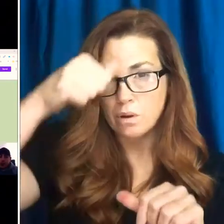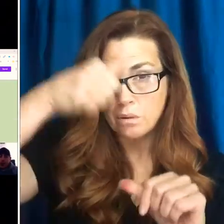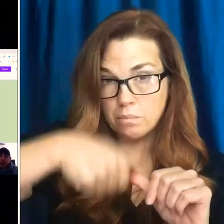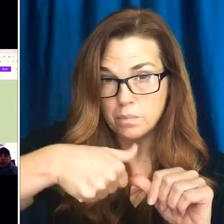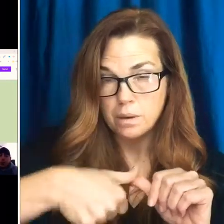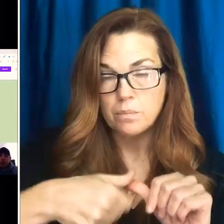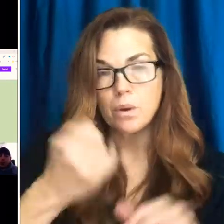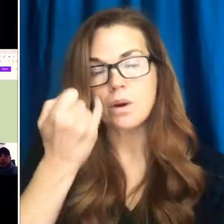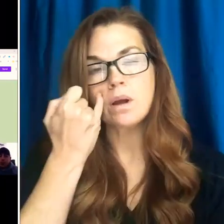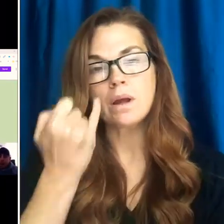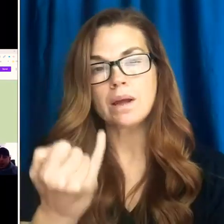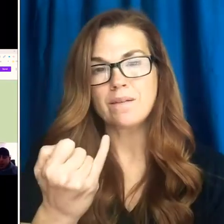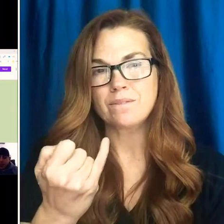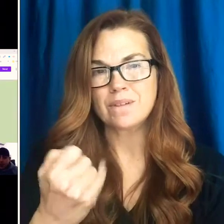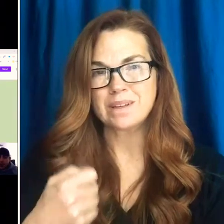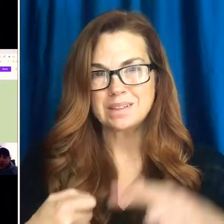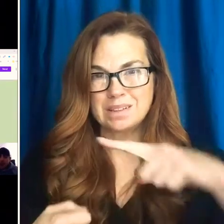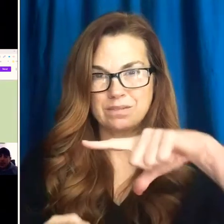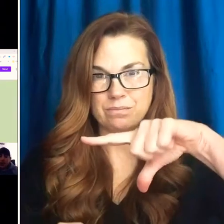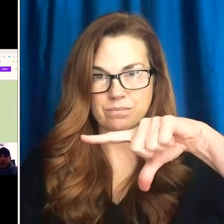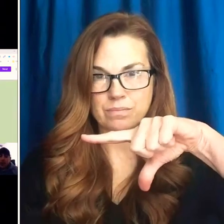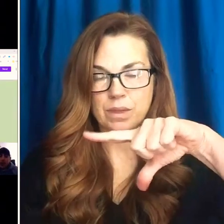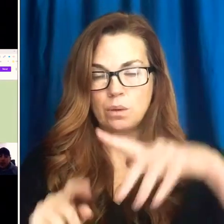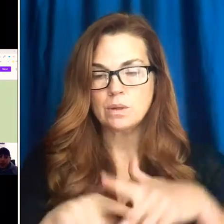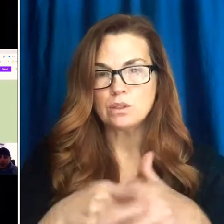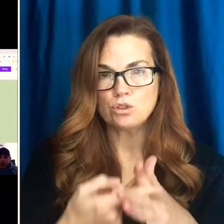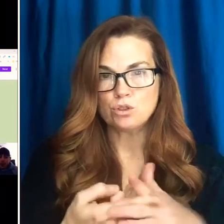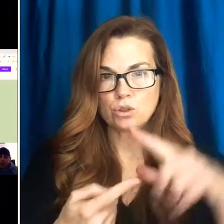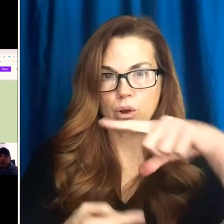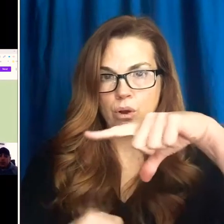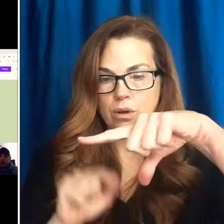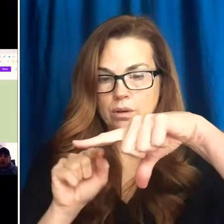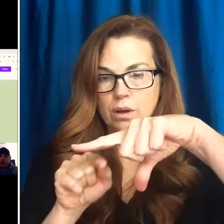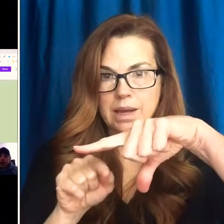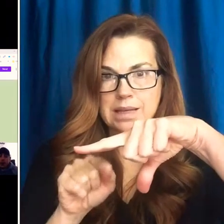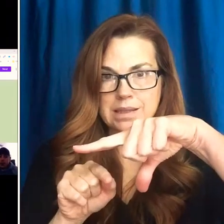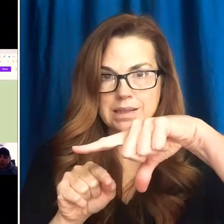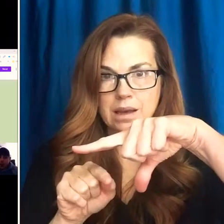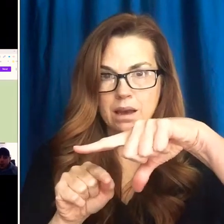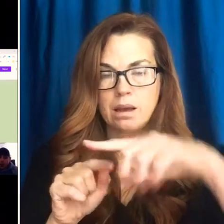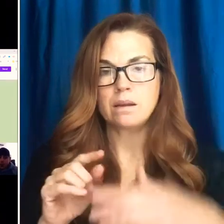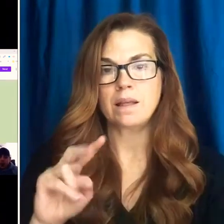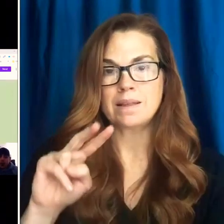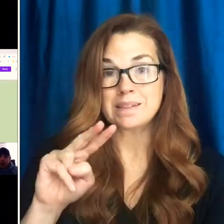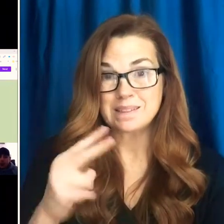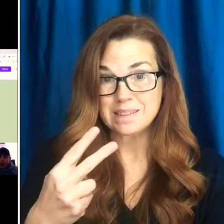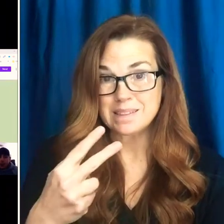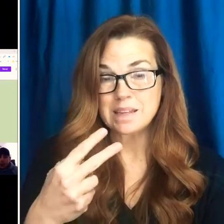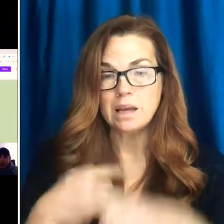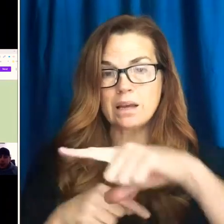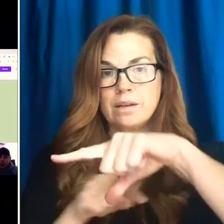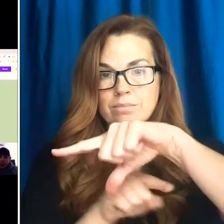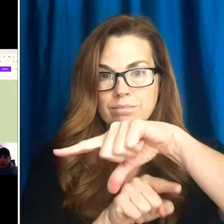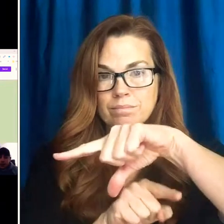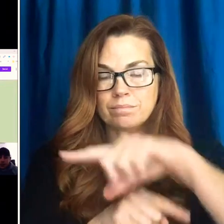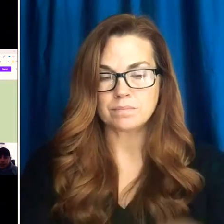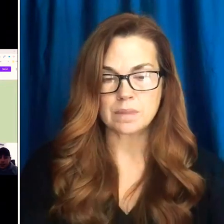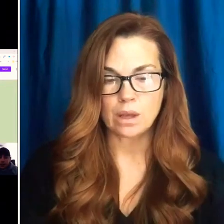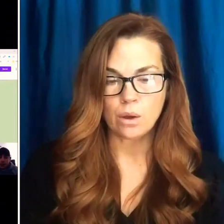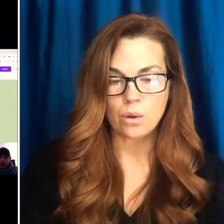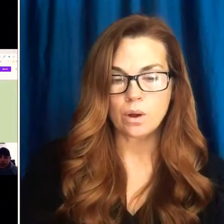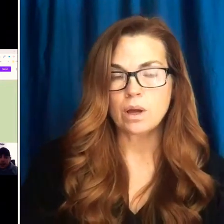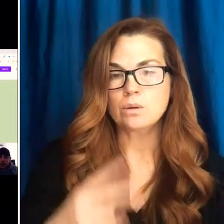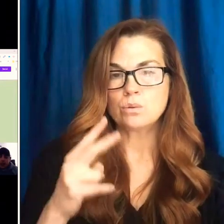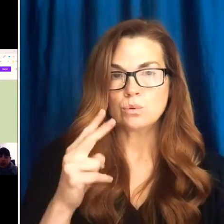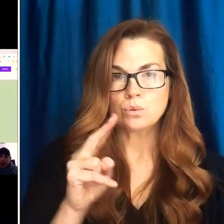house, we read from the inside out. So this is read 2 divided by